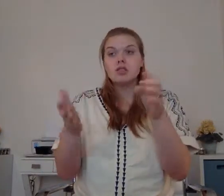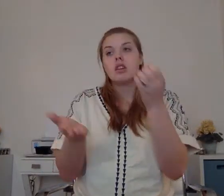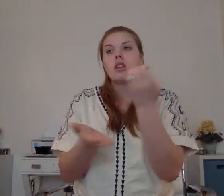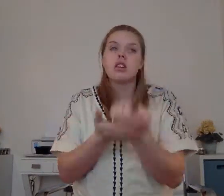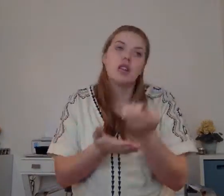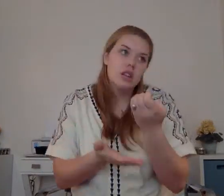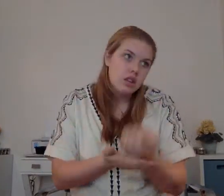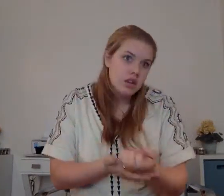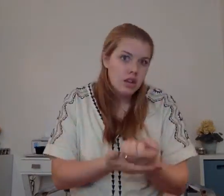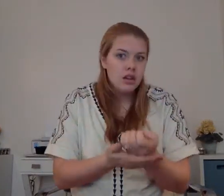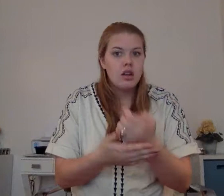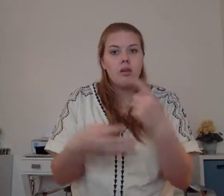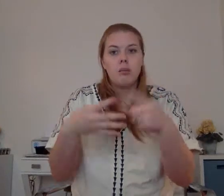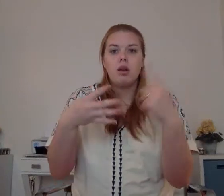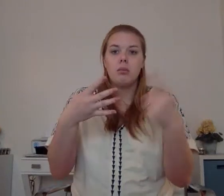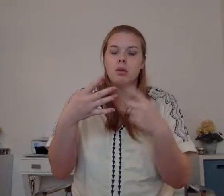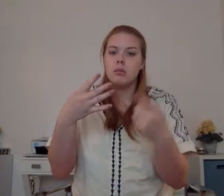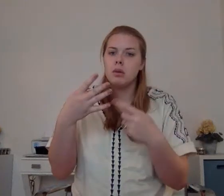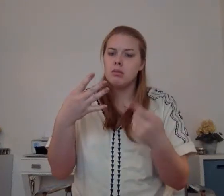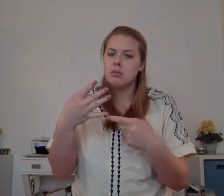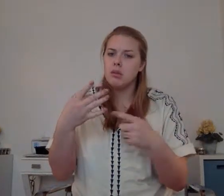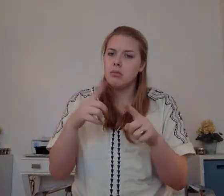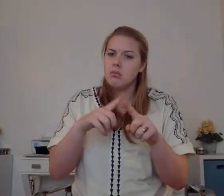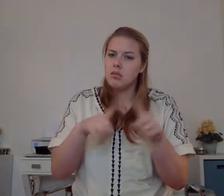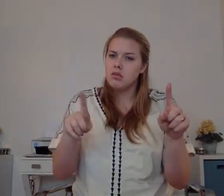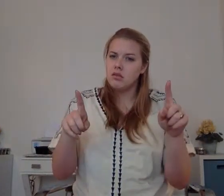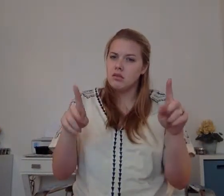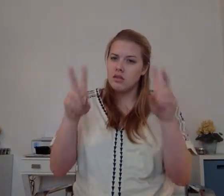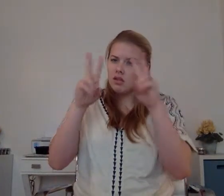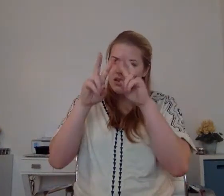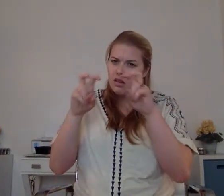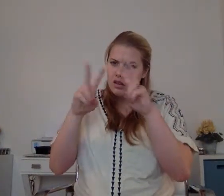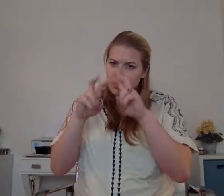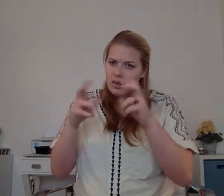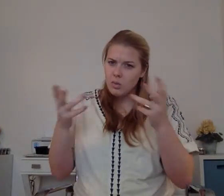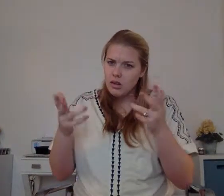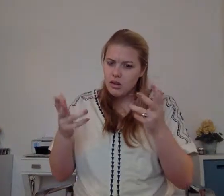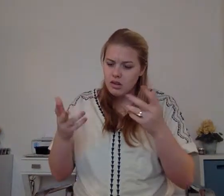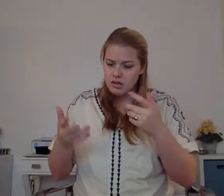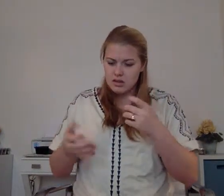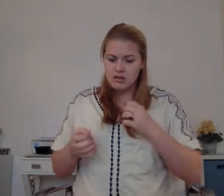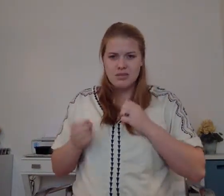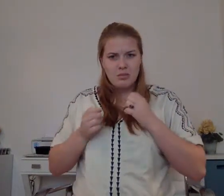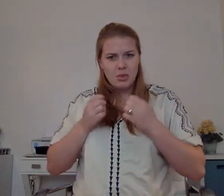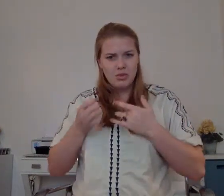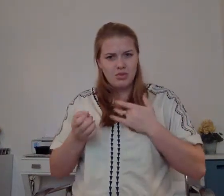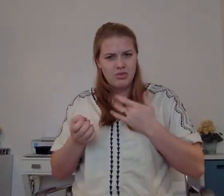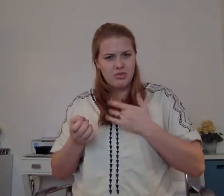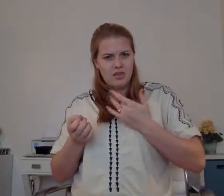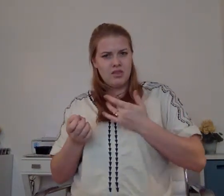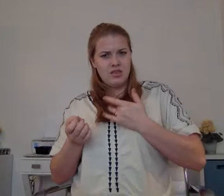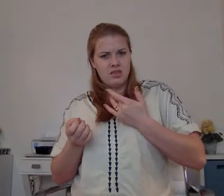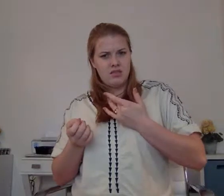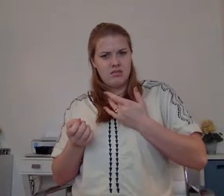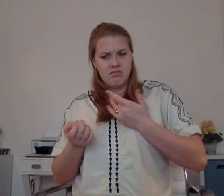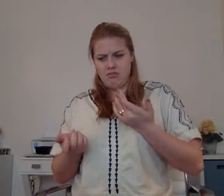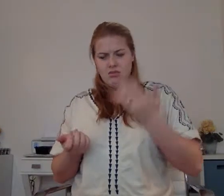factors, there's relatively few studies about emotional factors. Why is it that we